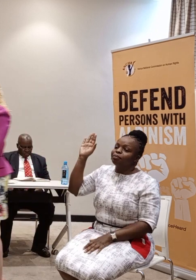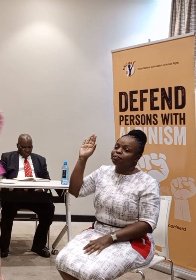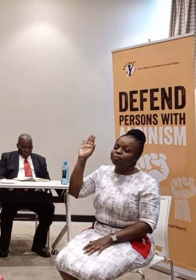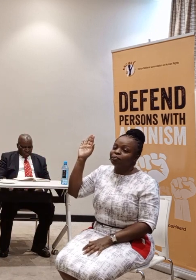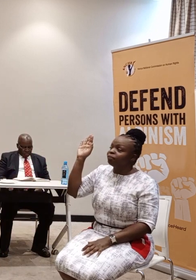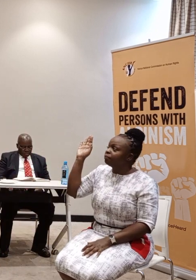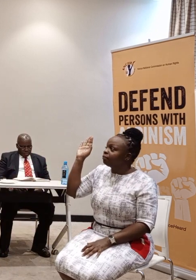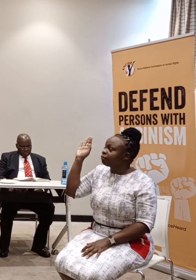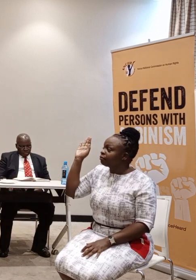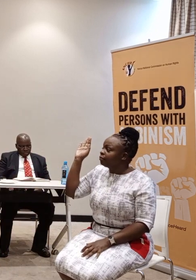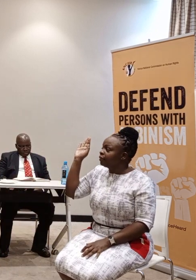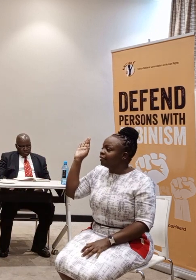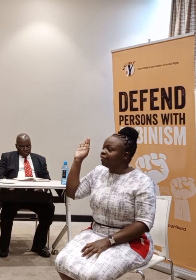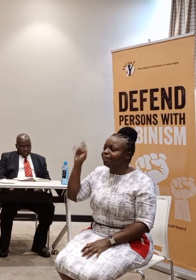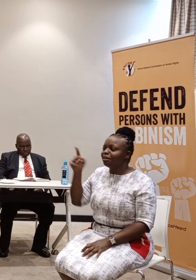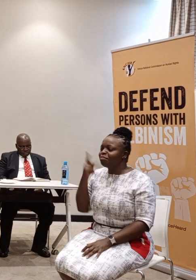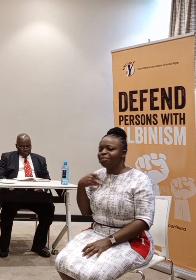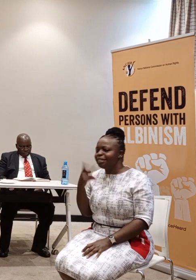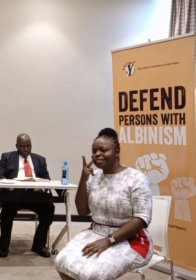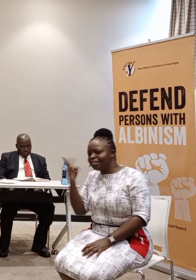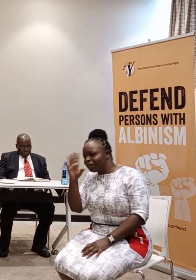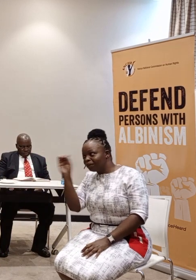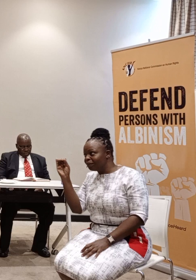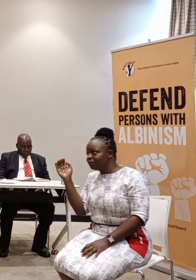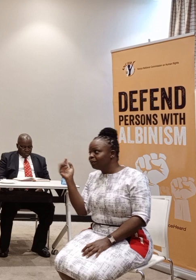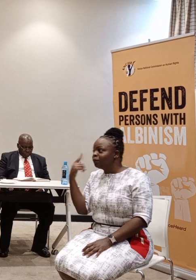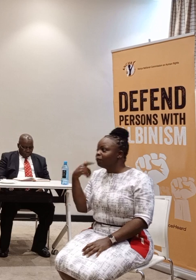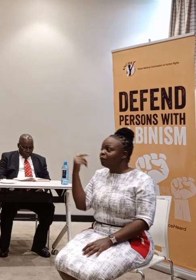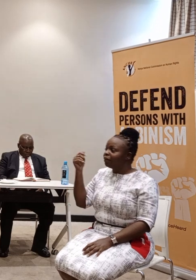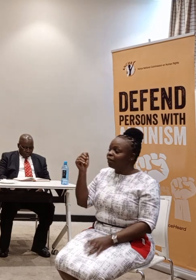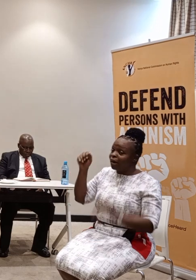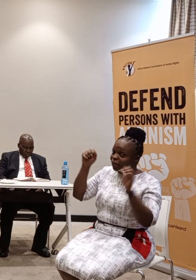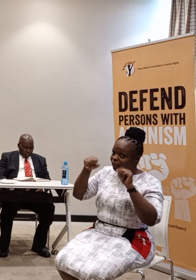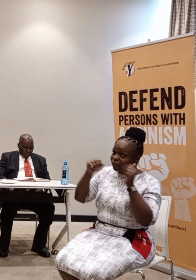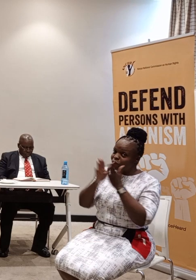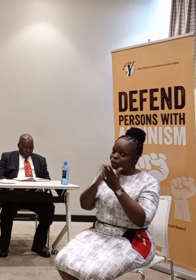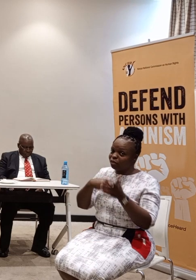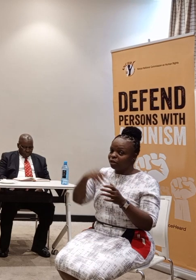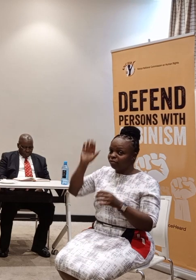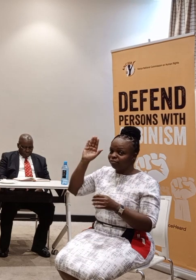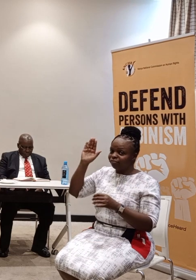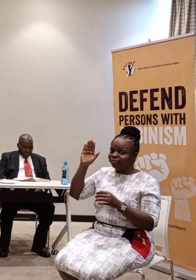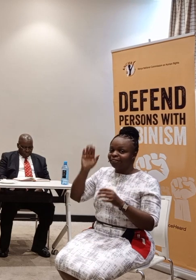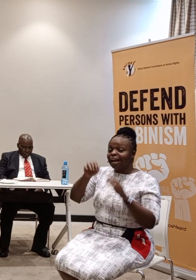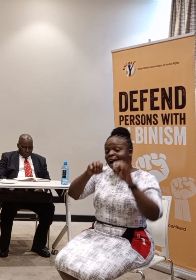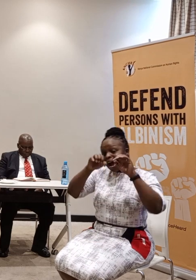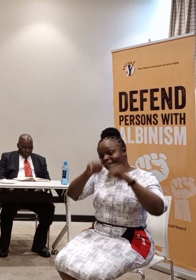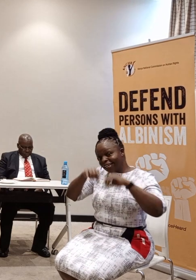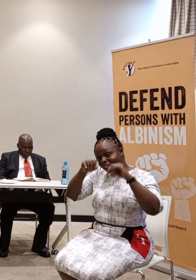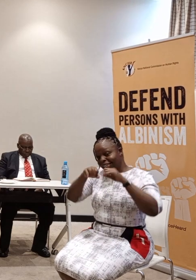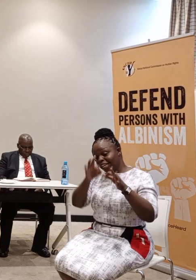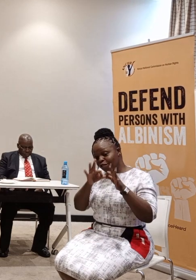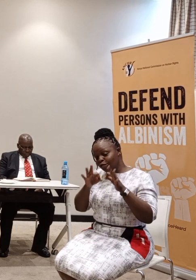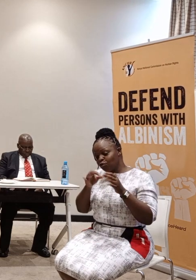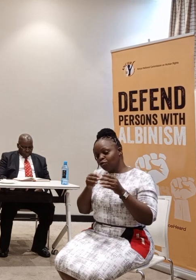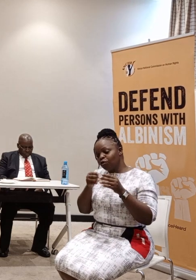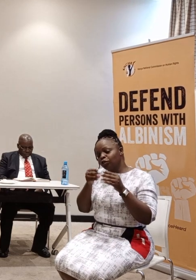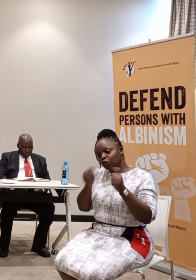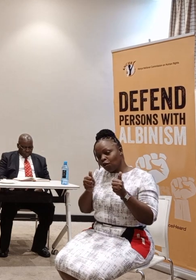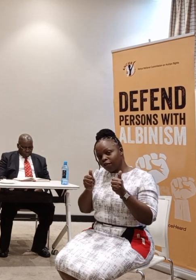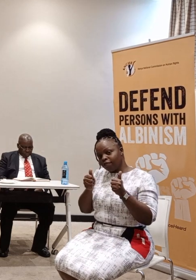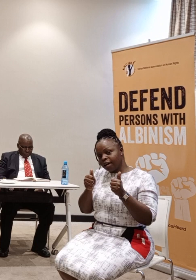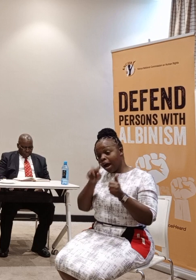See only by the way. Who agrees with me? Someone else give us another example of truth. I think